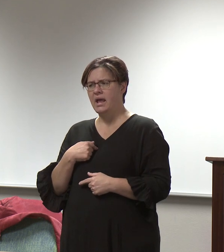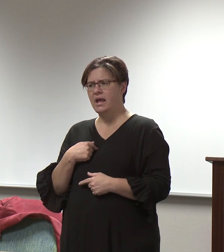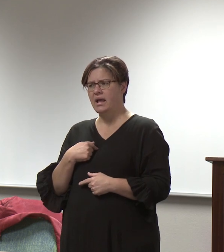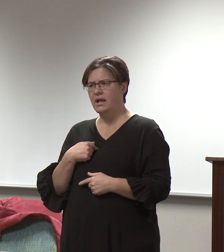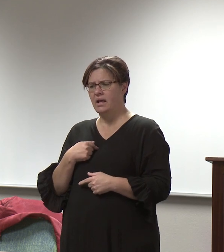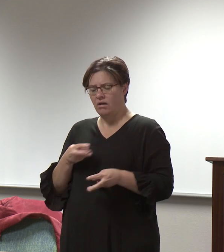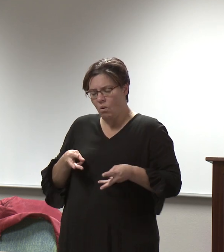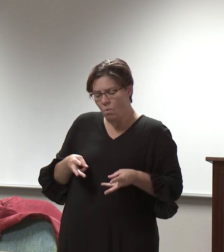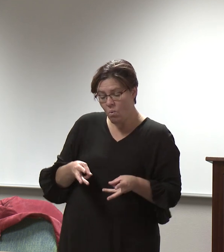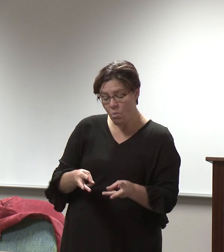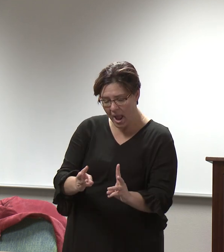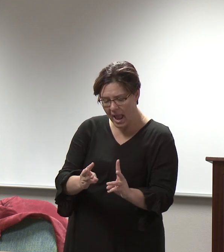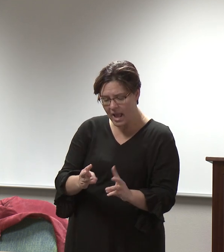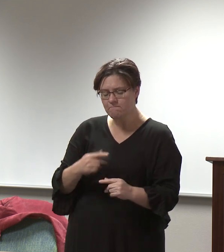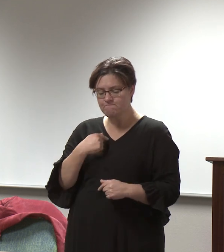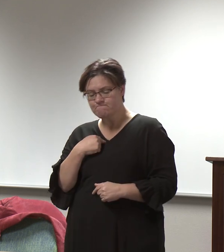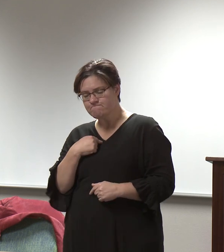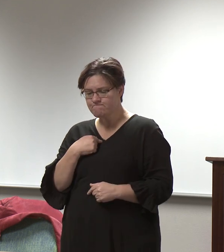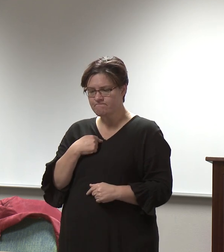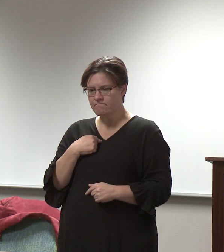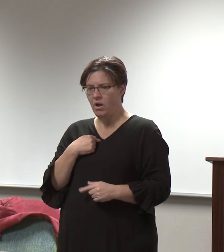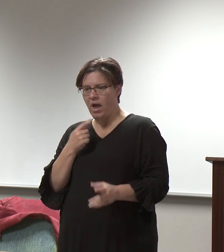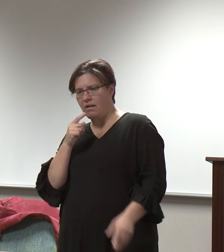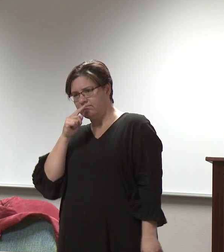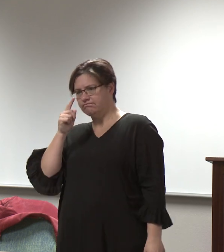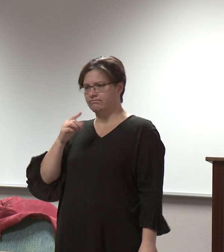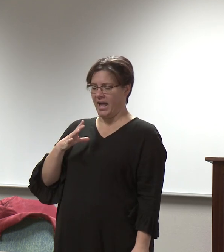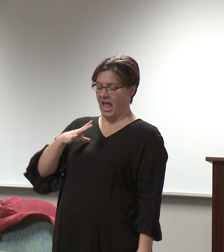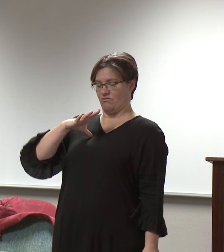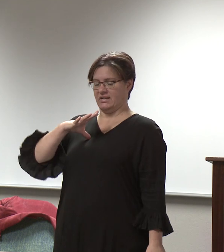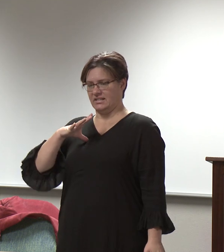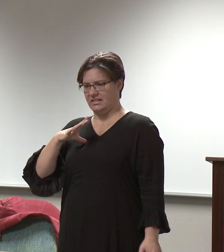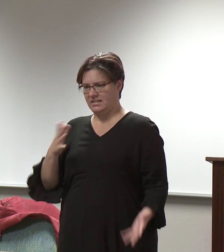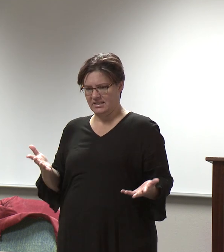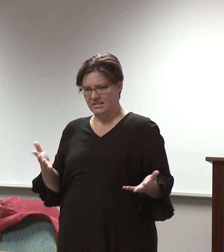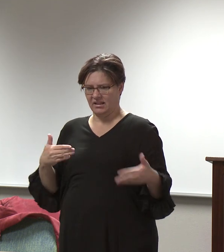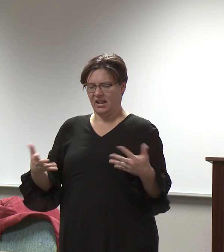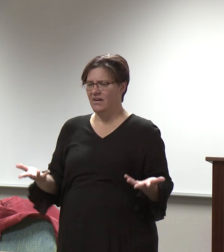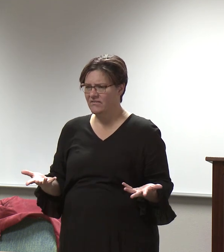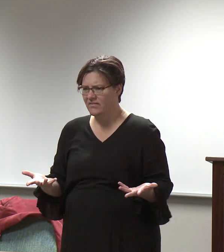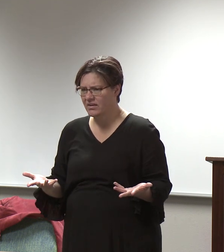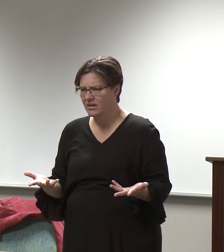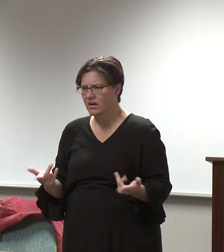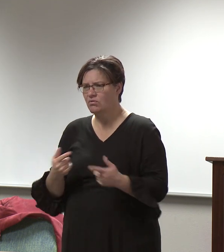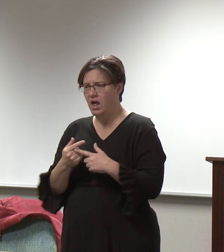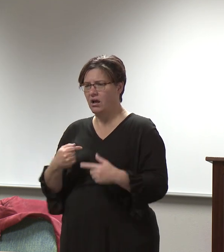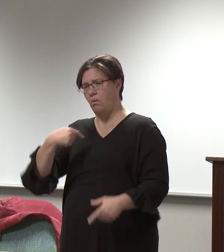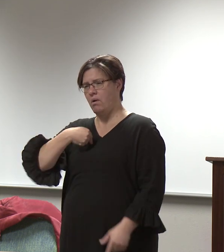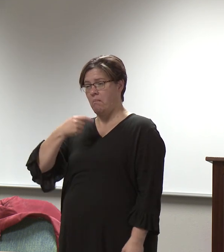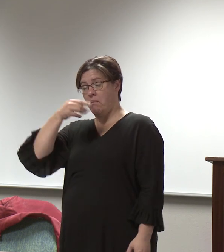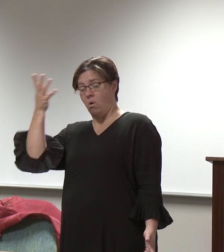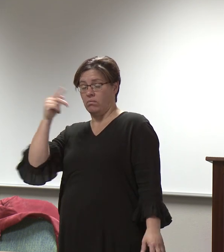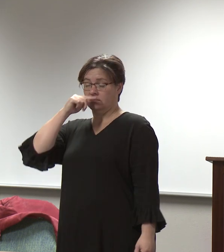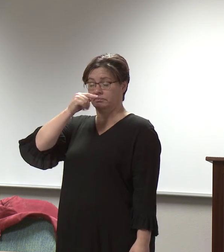of studies is that arrogant lucidity. All of a sudden we seem that we are more intelligent than